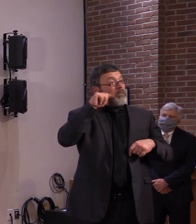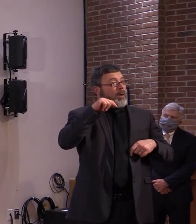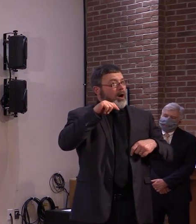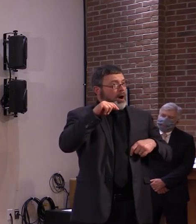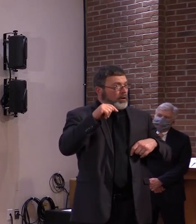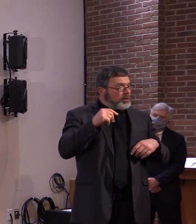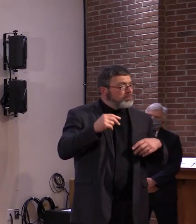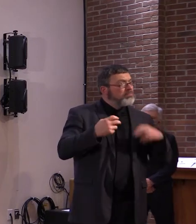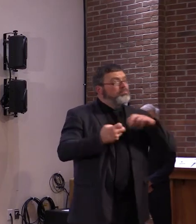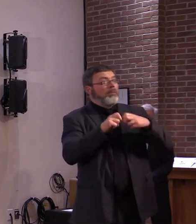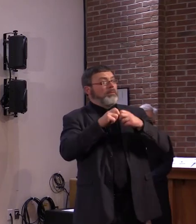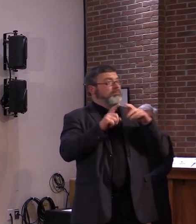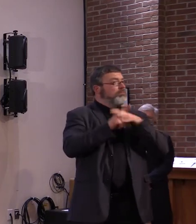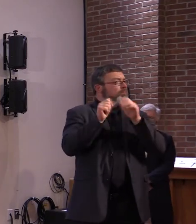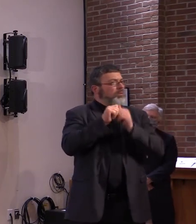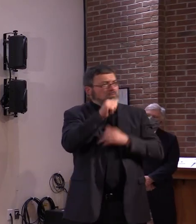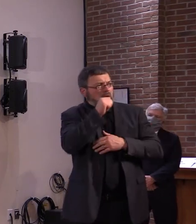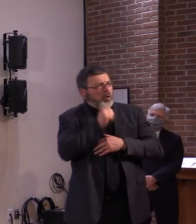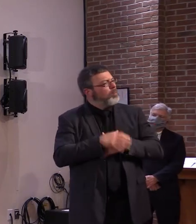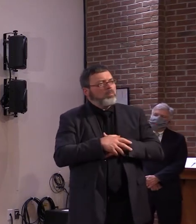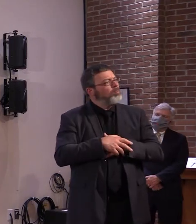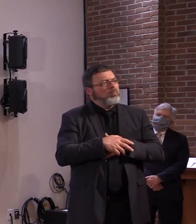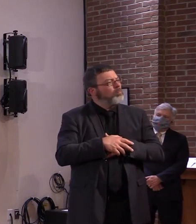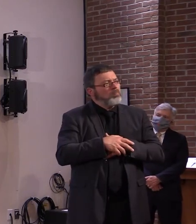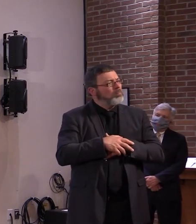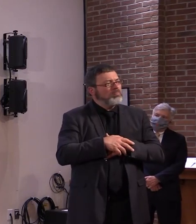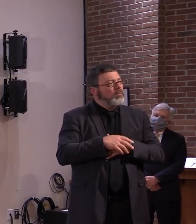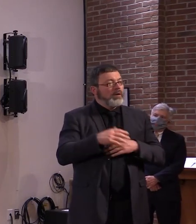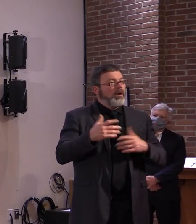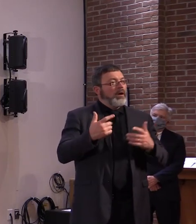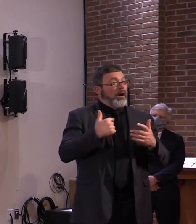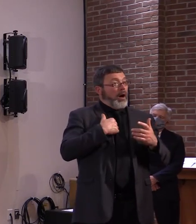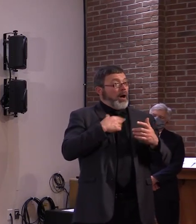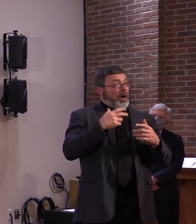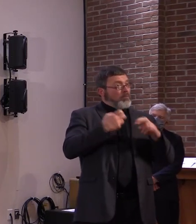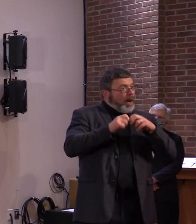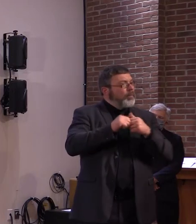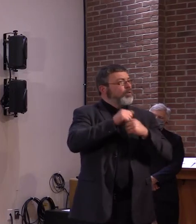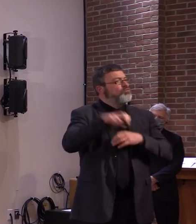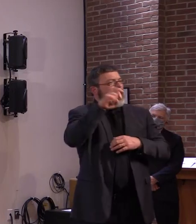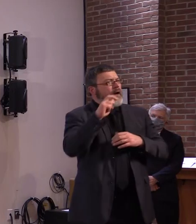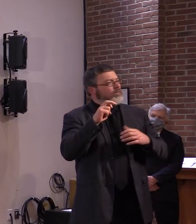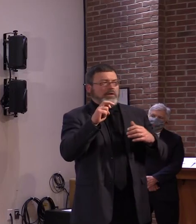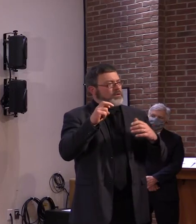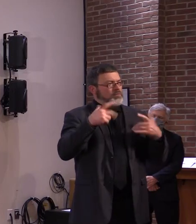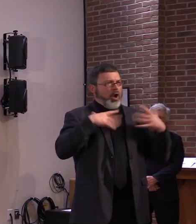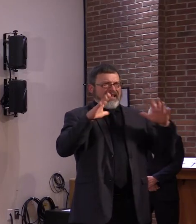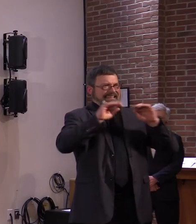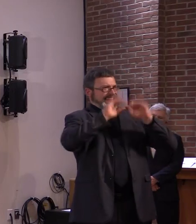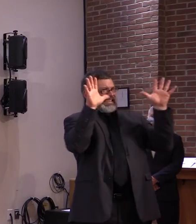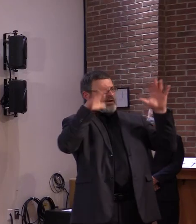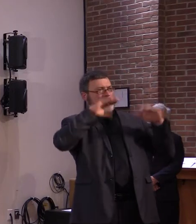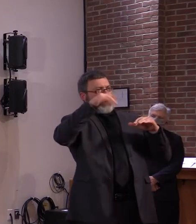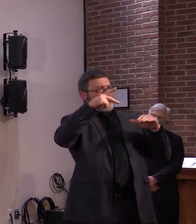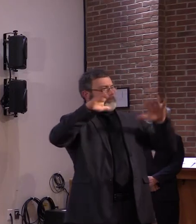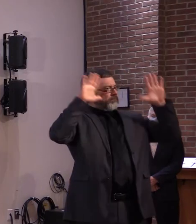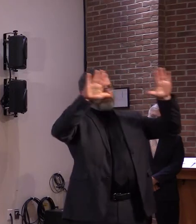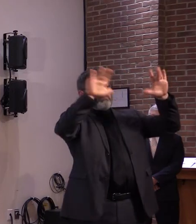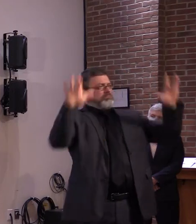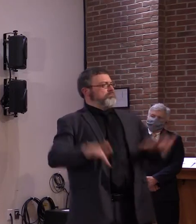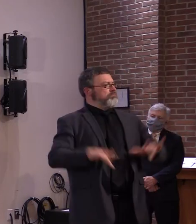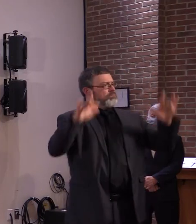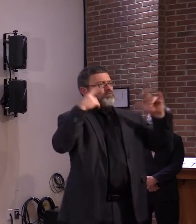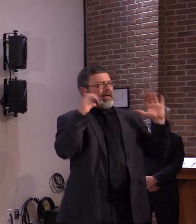can connect directly with having dined in a restaurant or been to a bar. So I just want that to be very clear. But I know that in New Hampshire, that